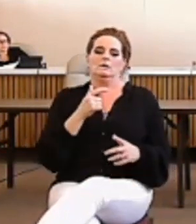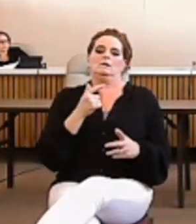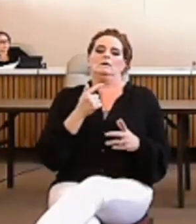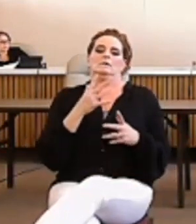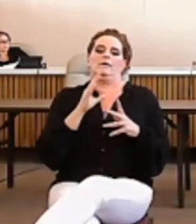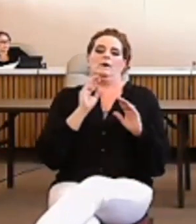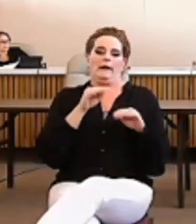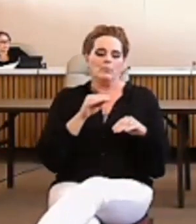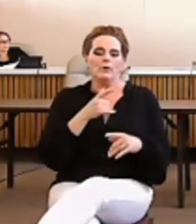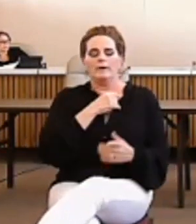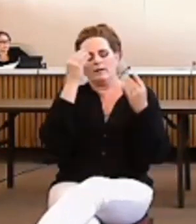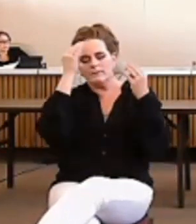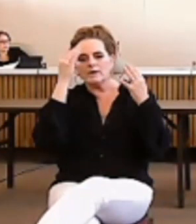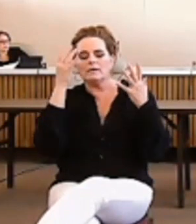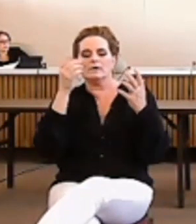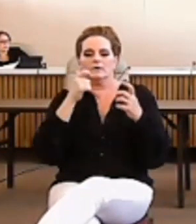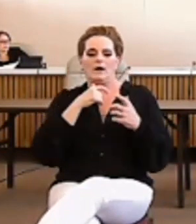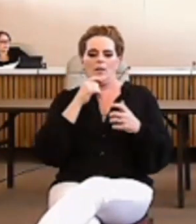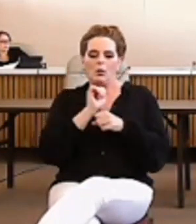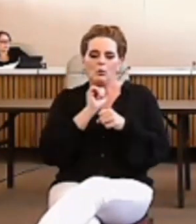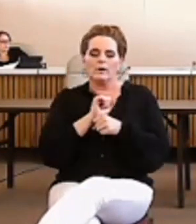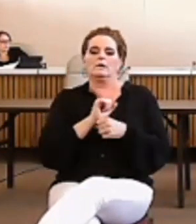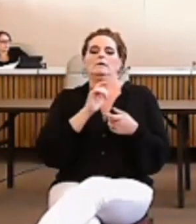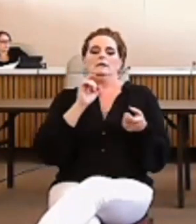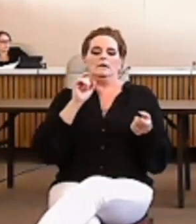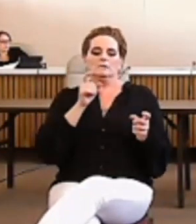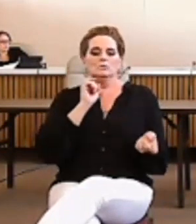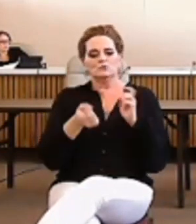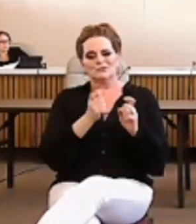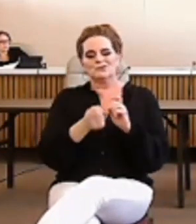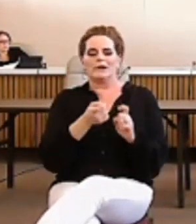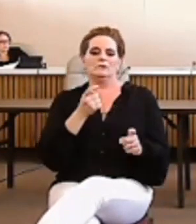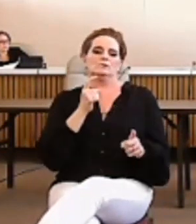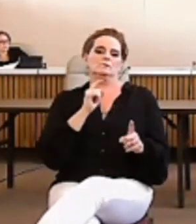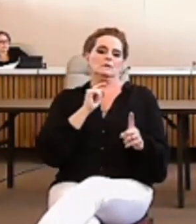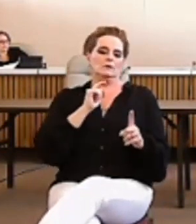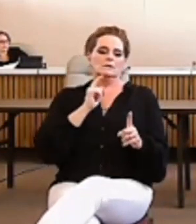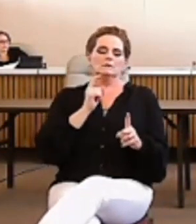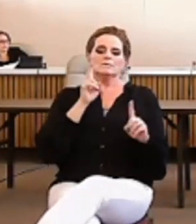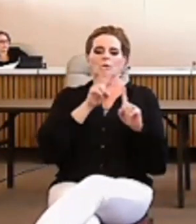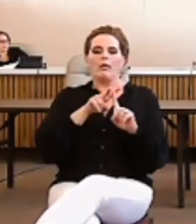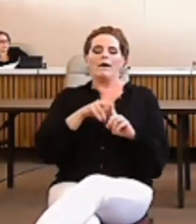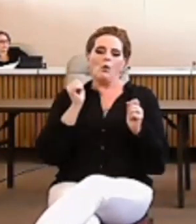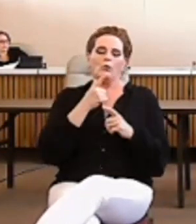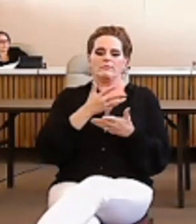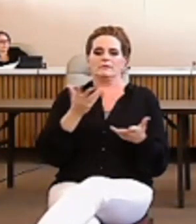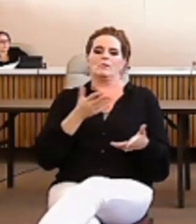took under consideration and the work that you put into applying all of that input.